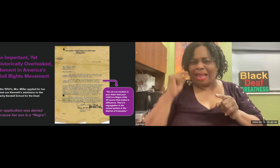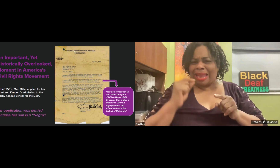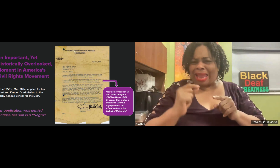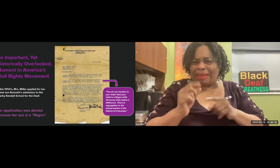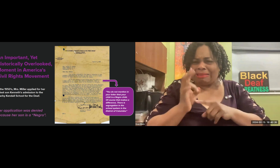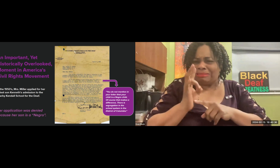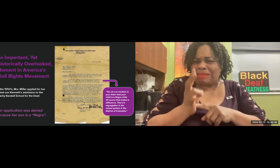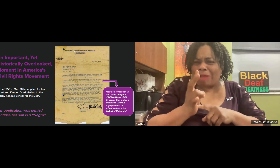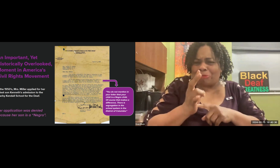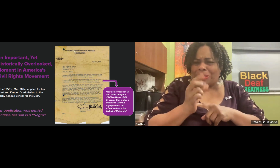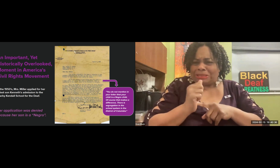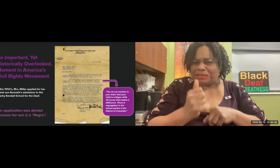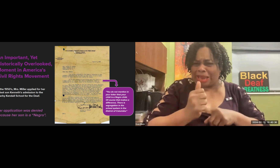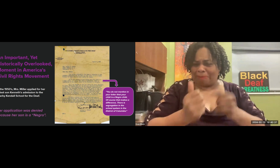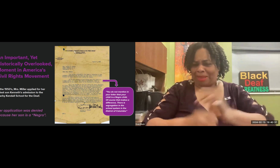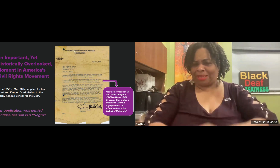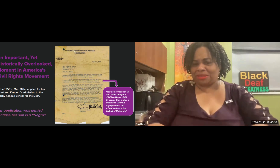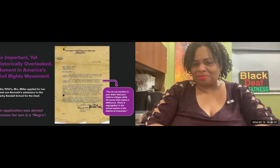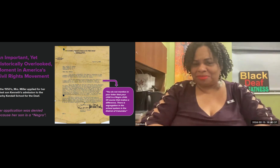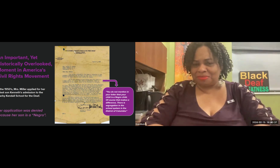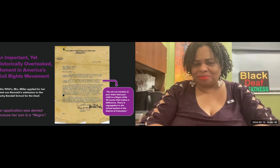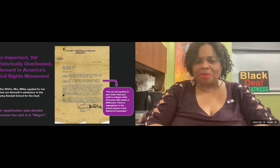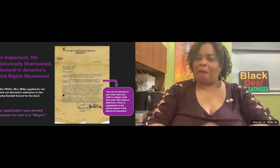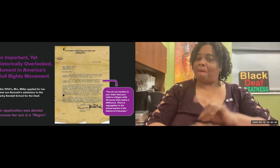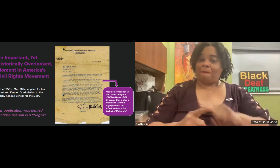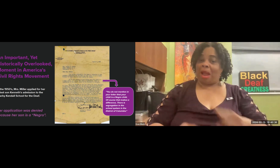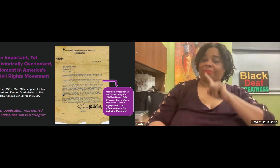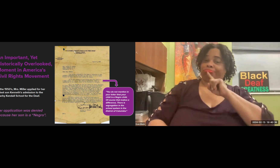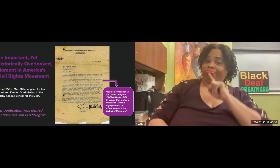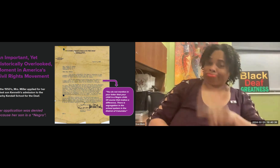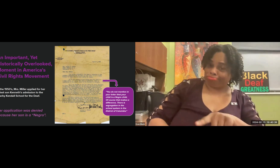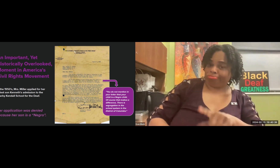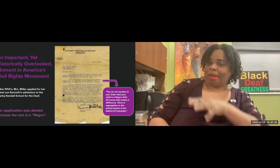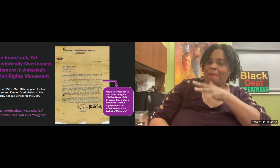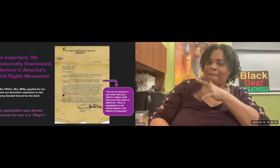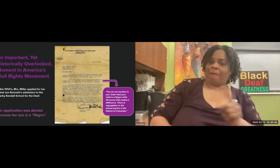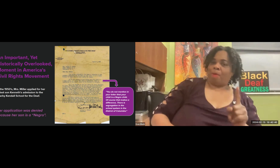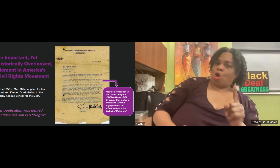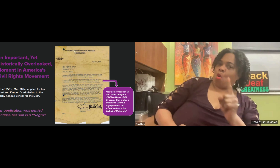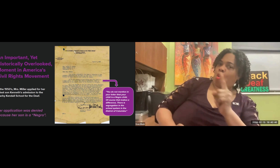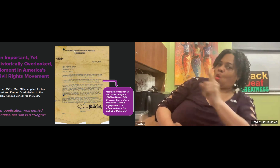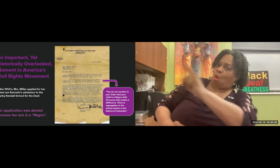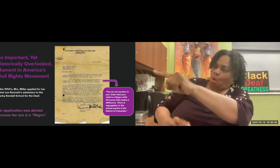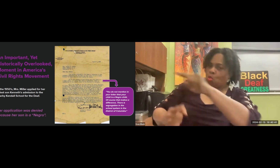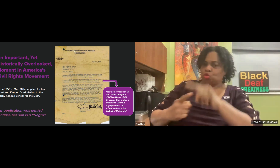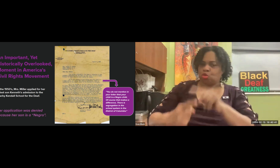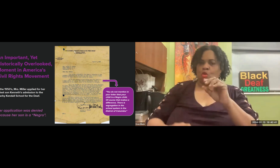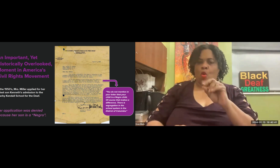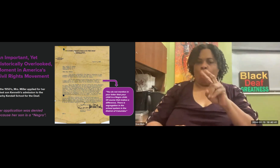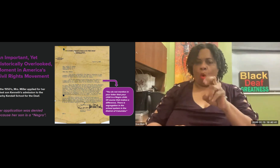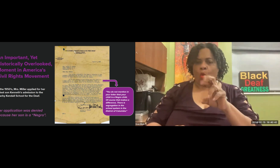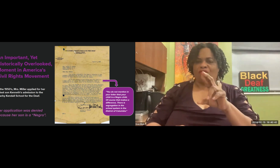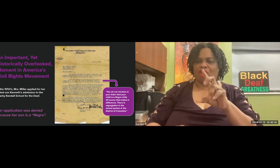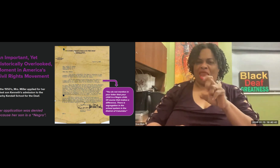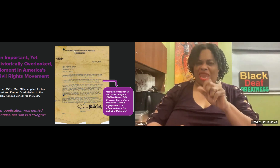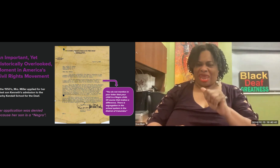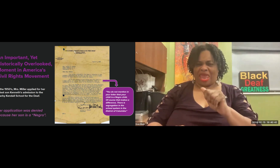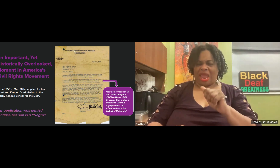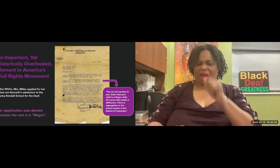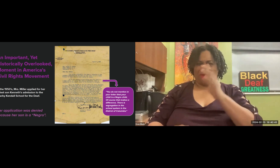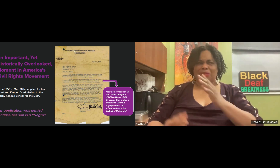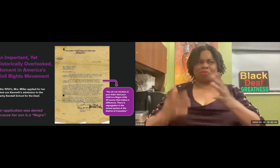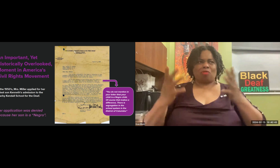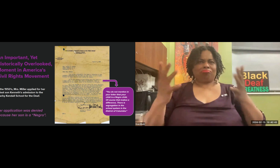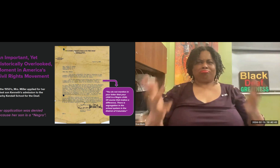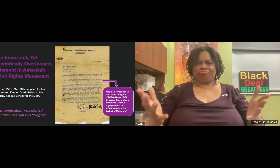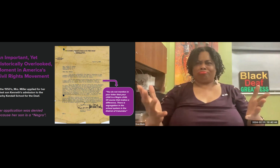Overly, Maryland. But she lived like 7 minutes from Gallaudet's campus. So this mother